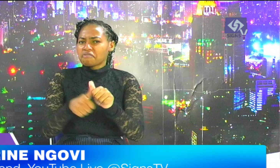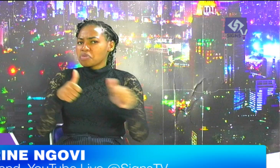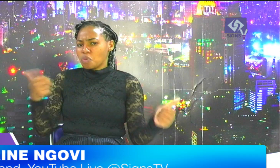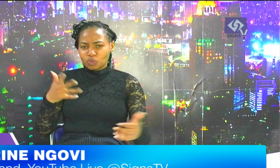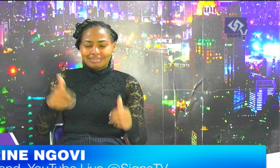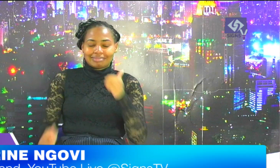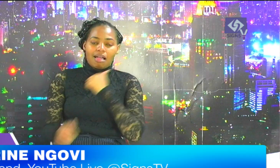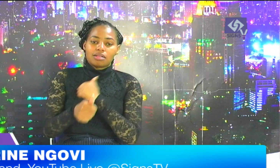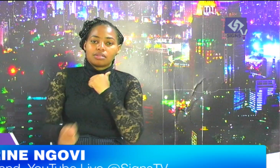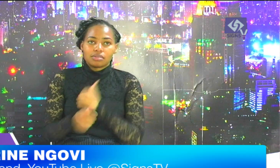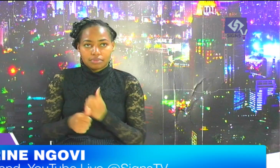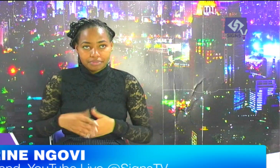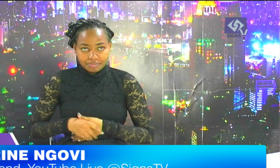automatically to avoid damage.